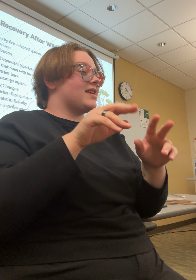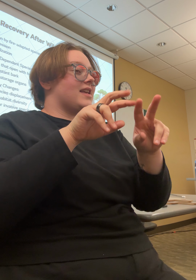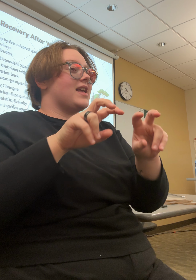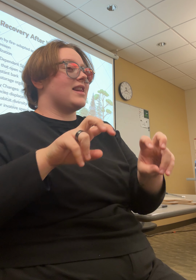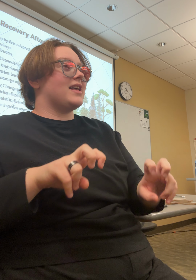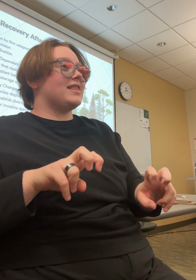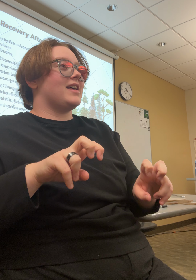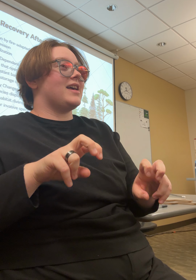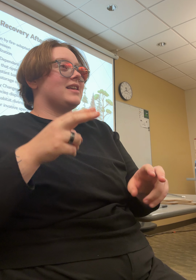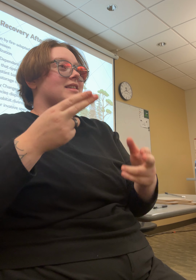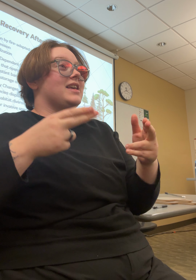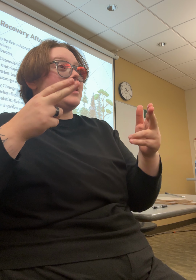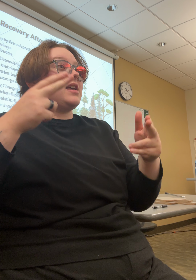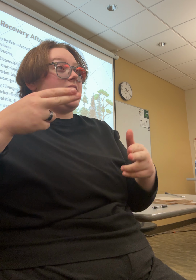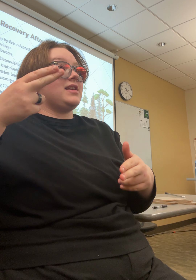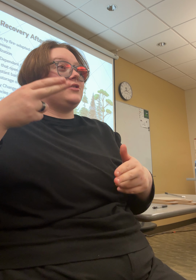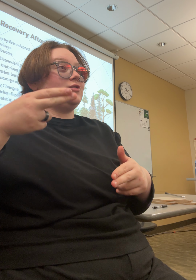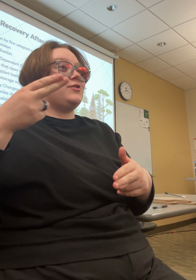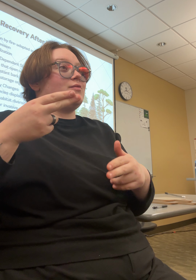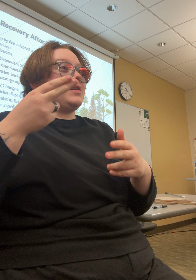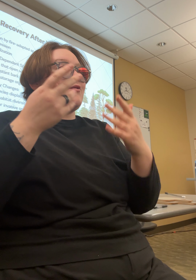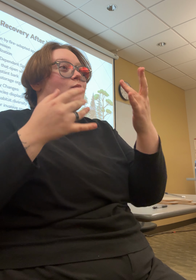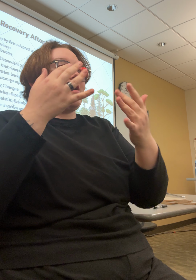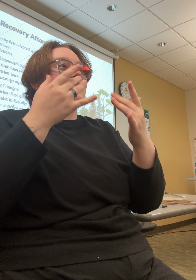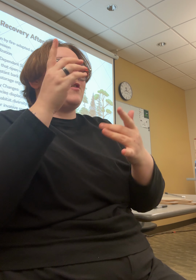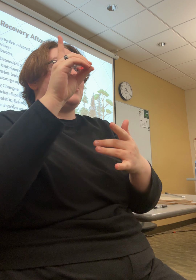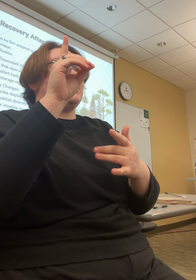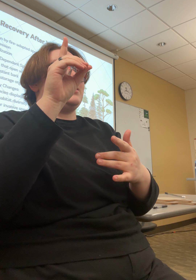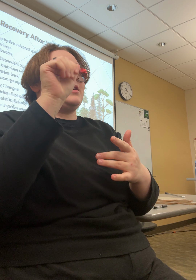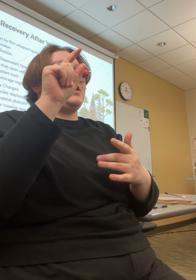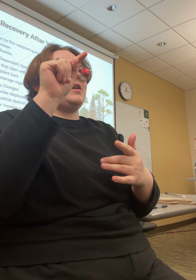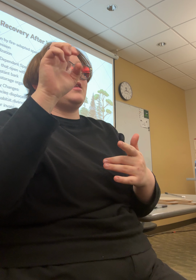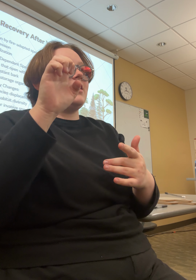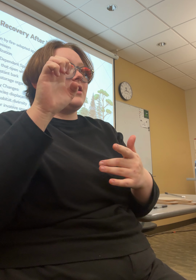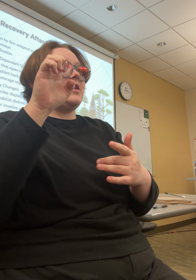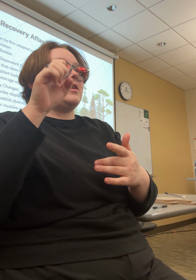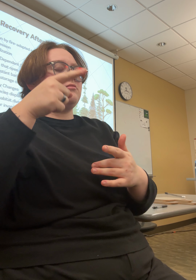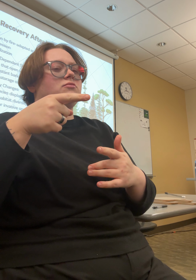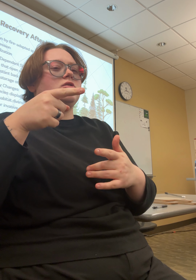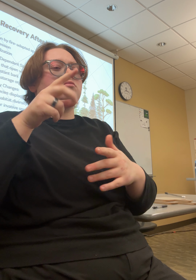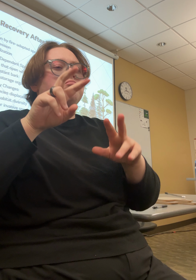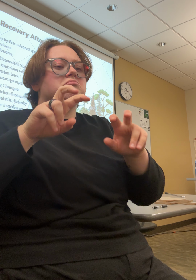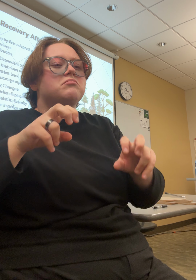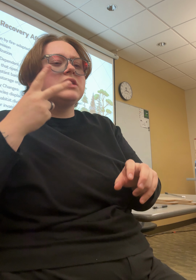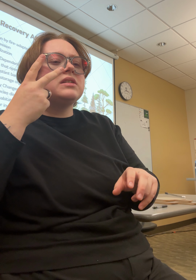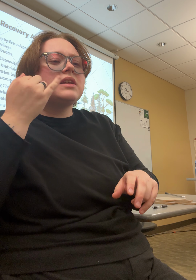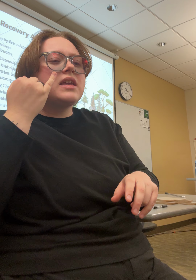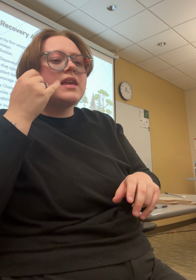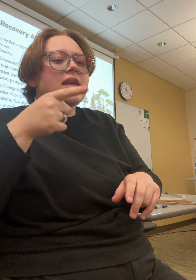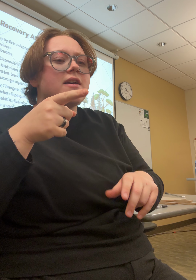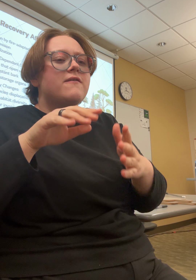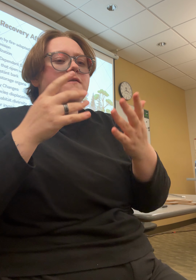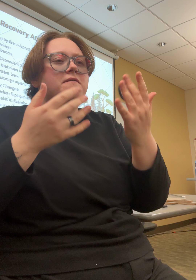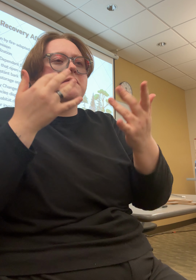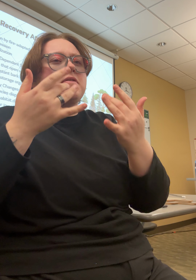historical wildfire conduct data a to community identify meeting high-risk discuss the risks. areas. Or analyze historical I'm gonna wildfire pick data the and second identify one.